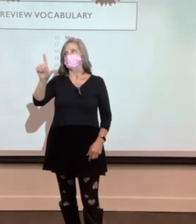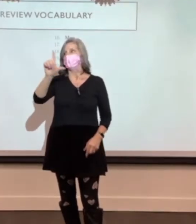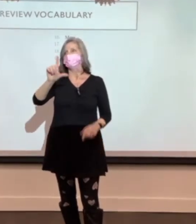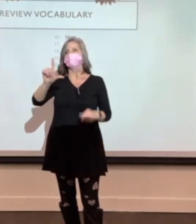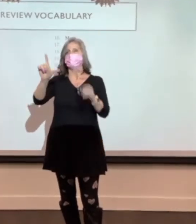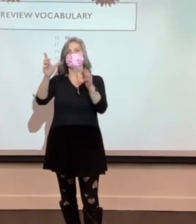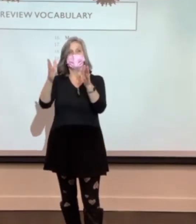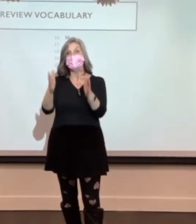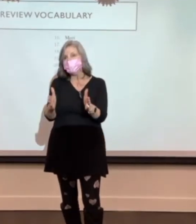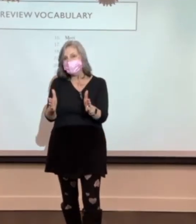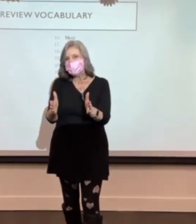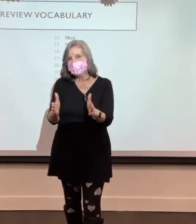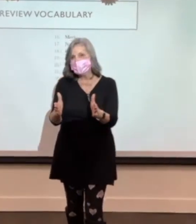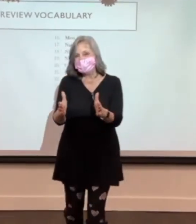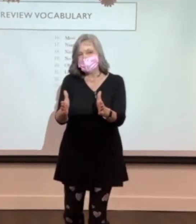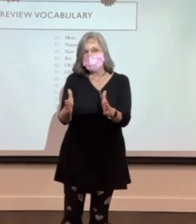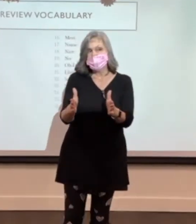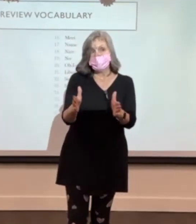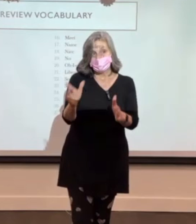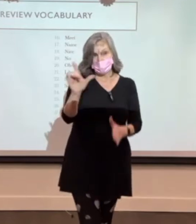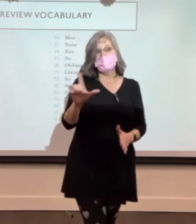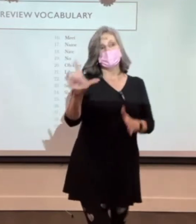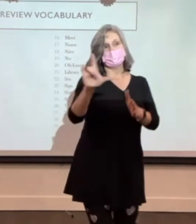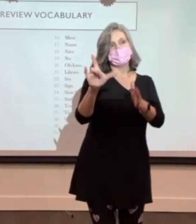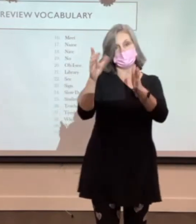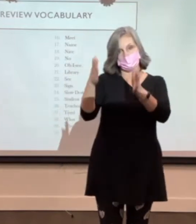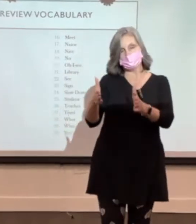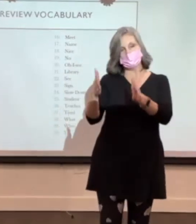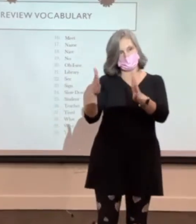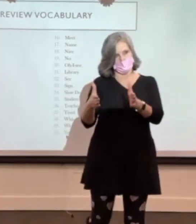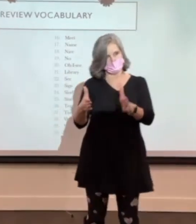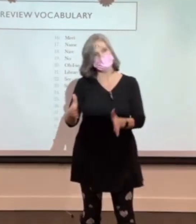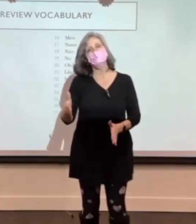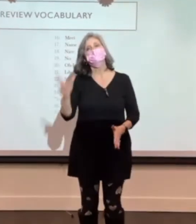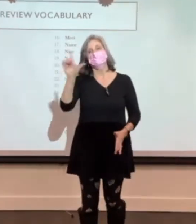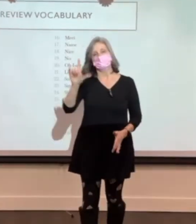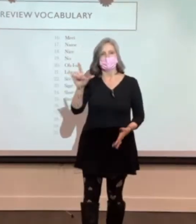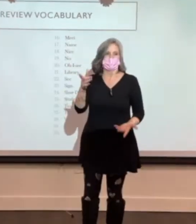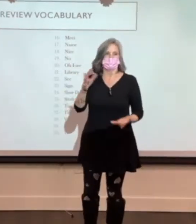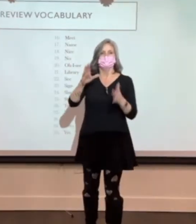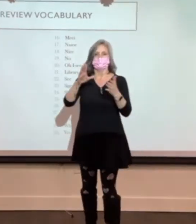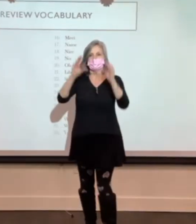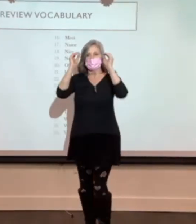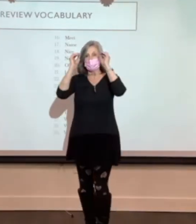to the librarian. Okay, so you're gonna put that person attached. But again, so it's